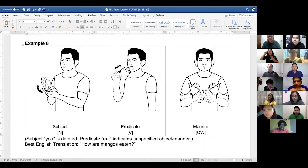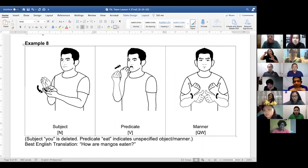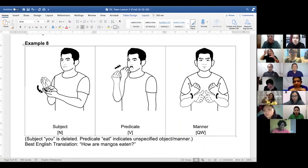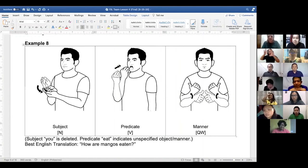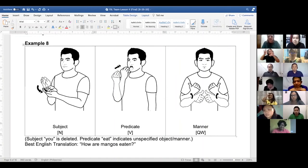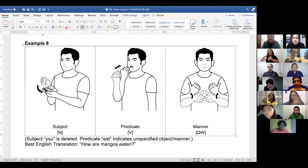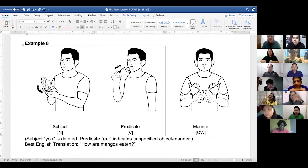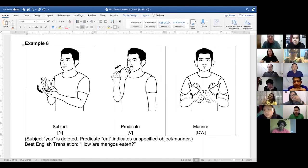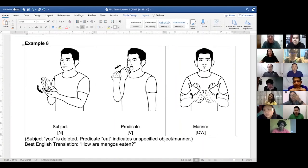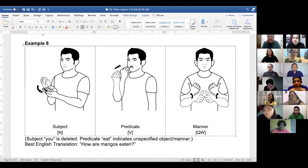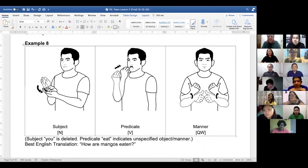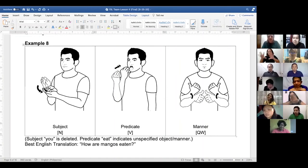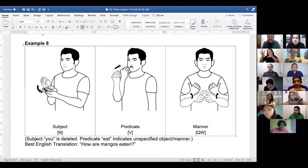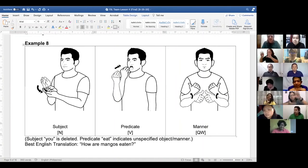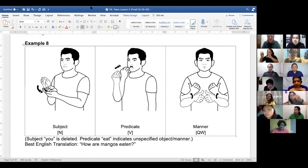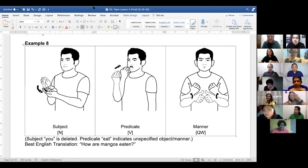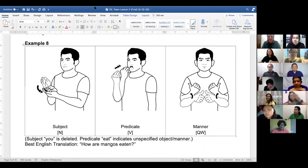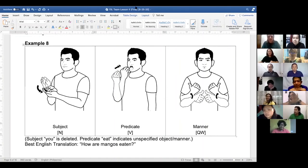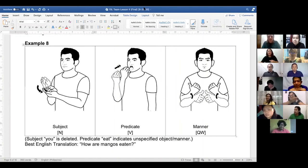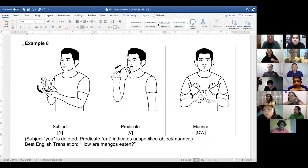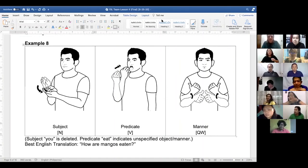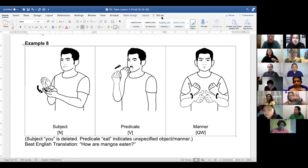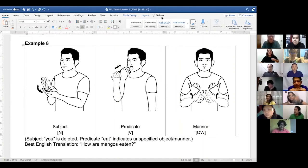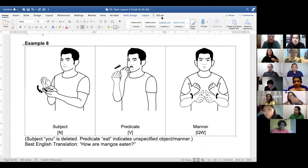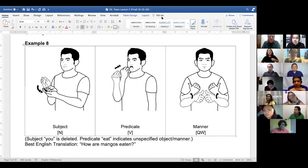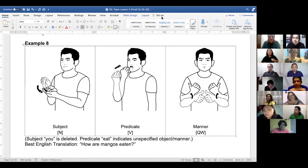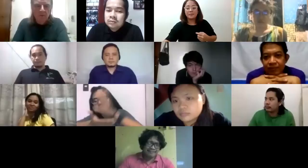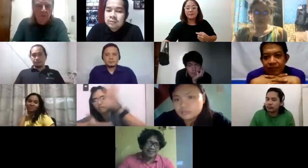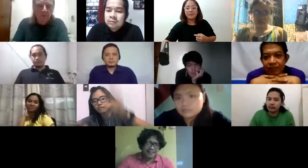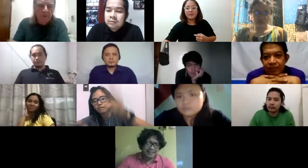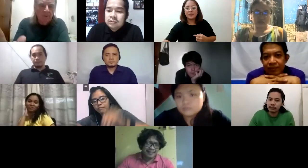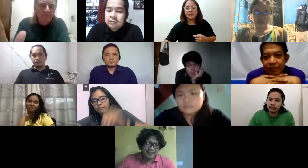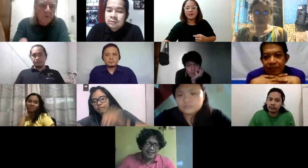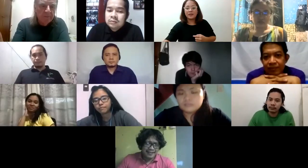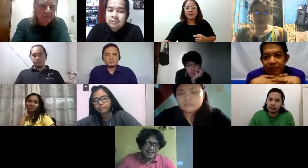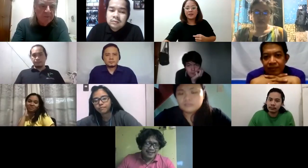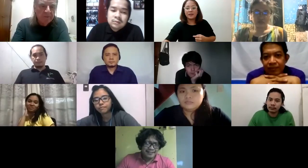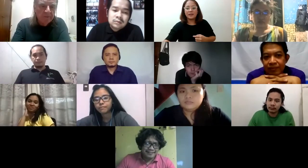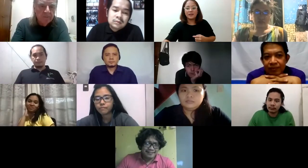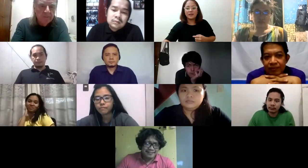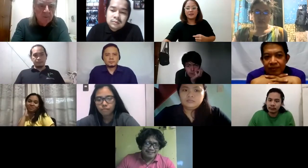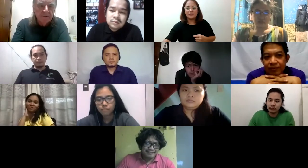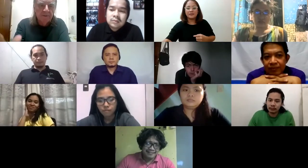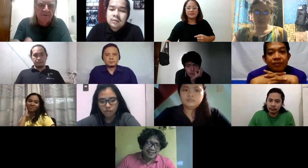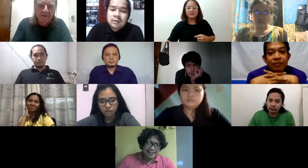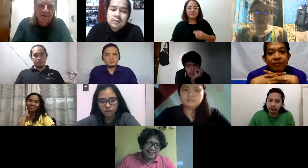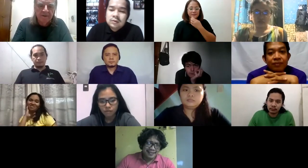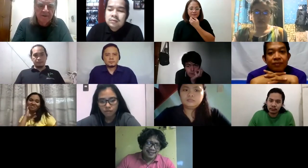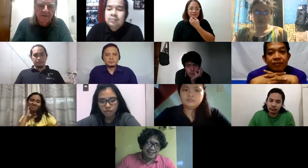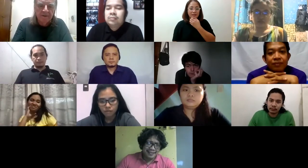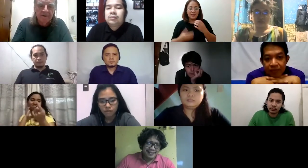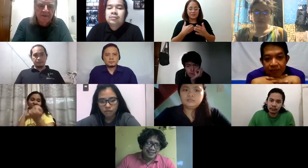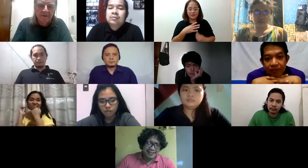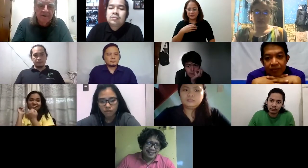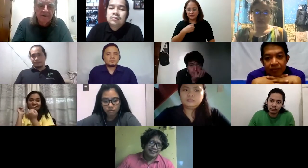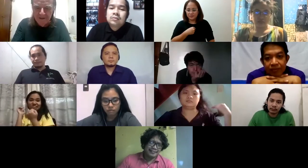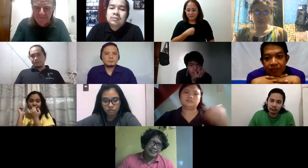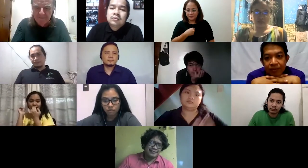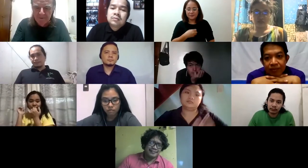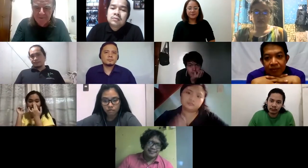stop the screen sharing and let me pull it up? So, whoops, sorry. Okay, all right. Sorry, I spoke too